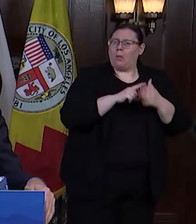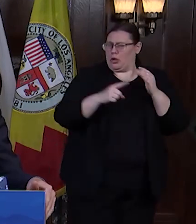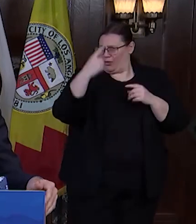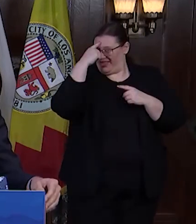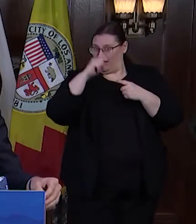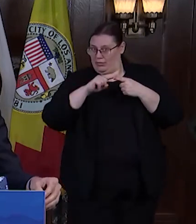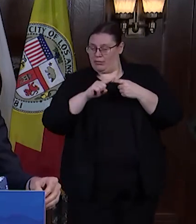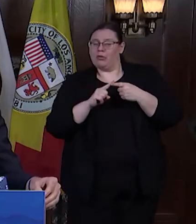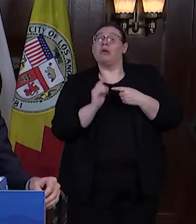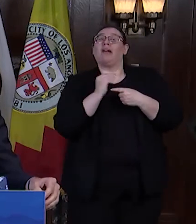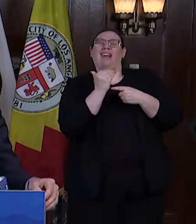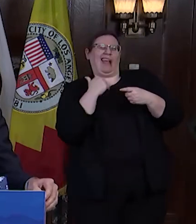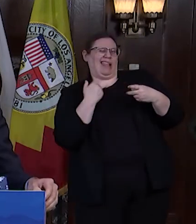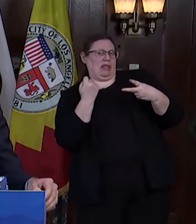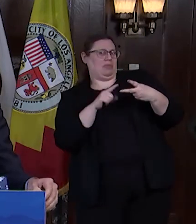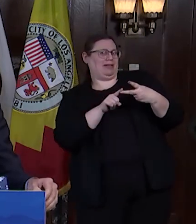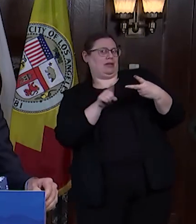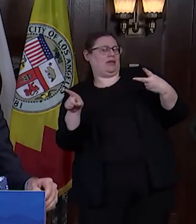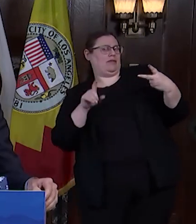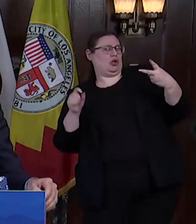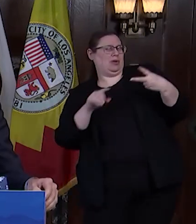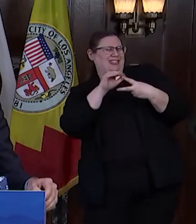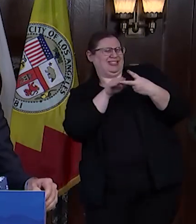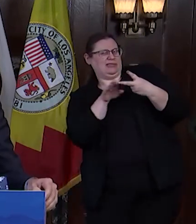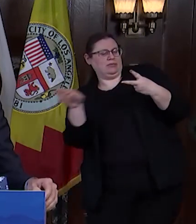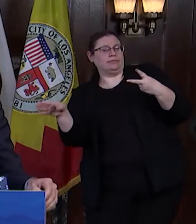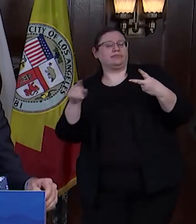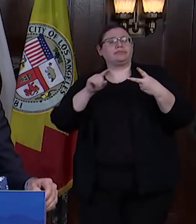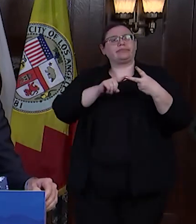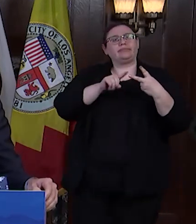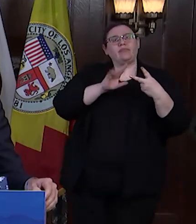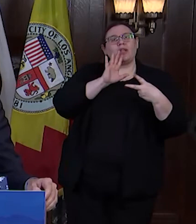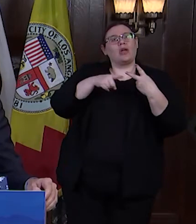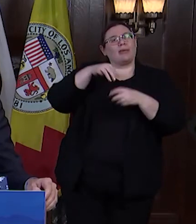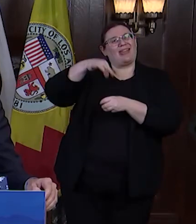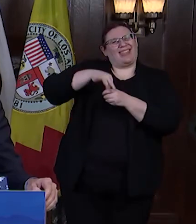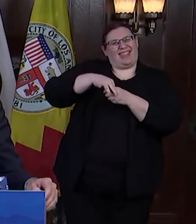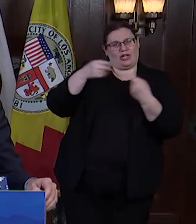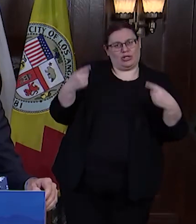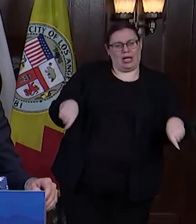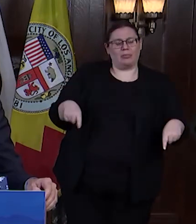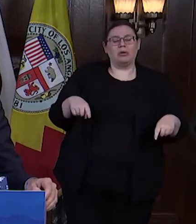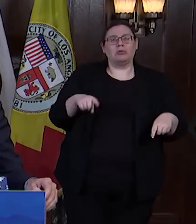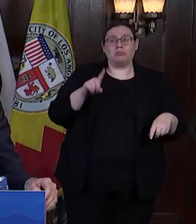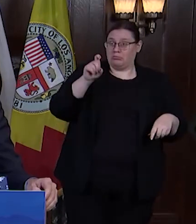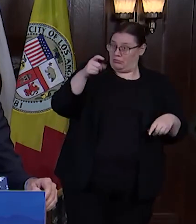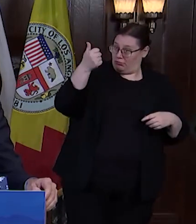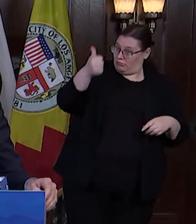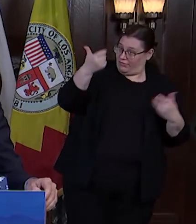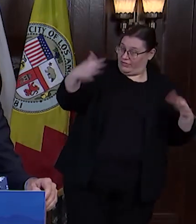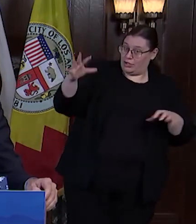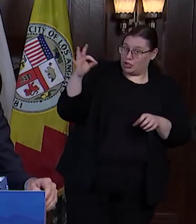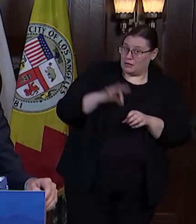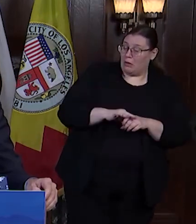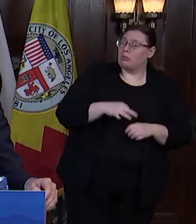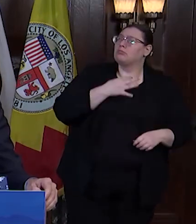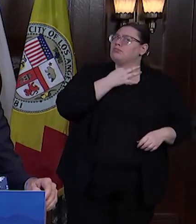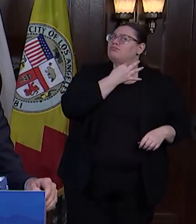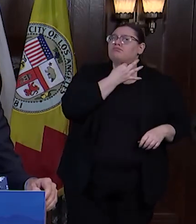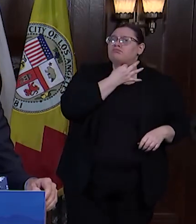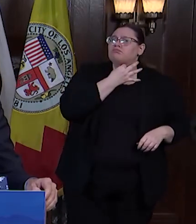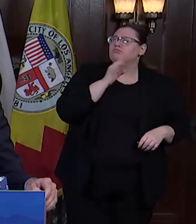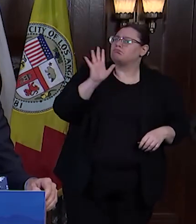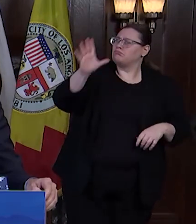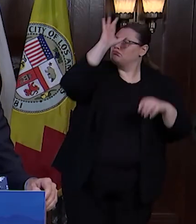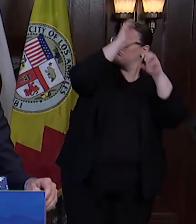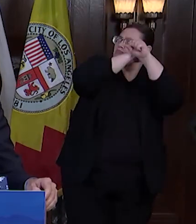I want to switch gears if we can, Mayor Garcetti, and let's talk about the election. Yeah. Have you voted? And I'm curious to know what you